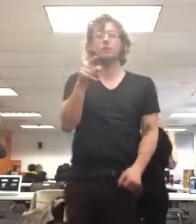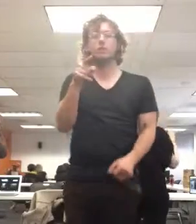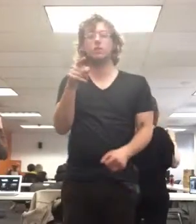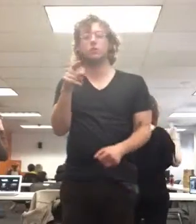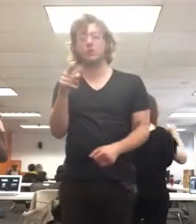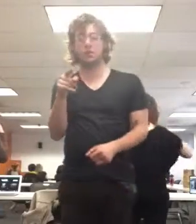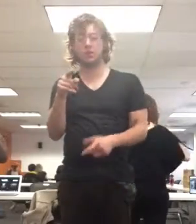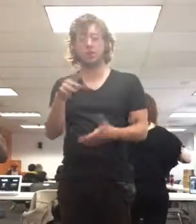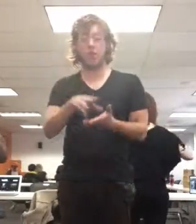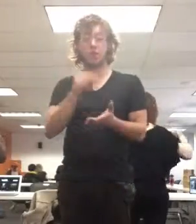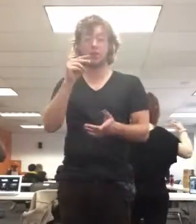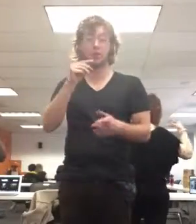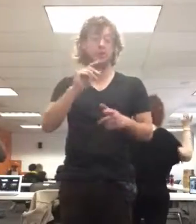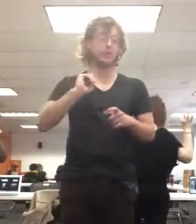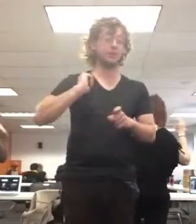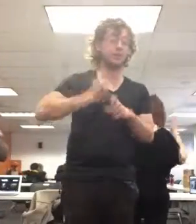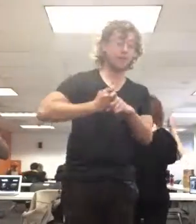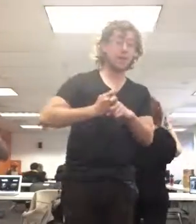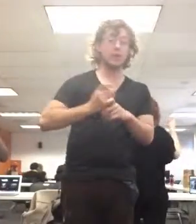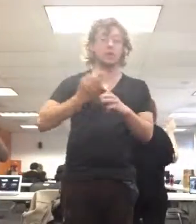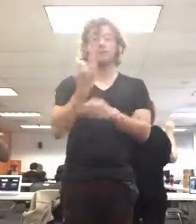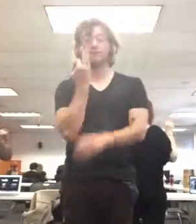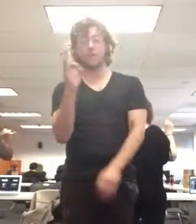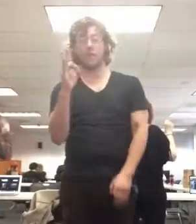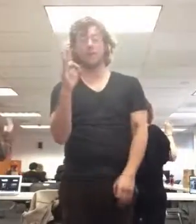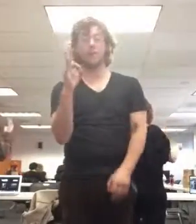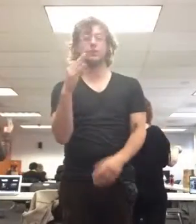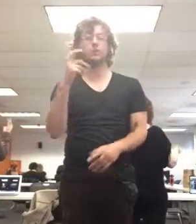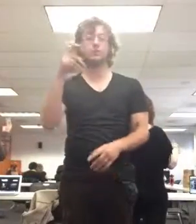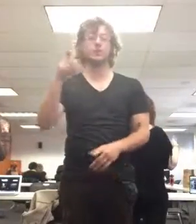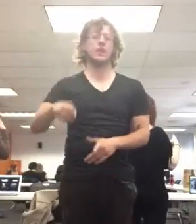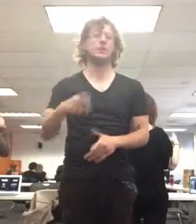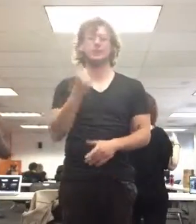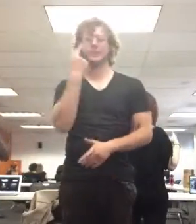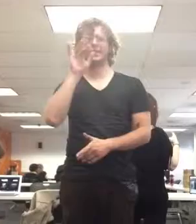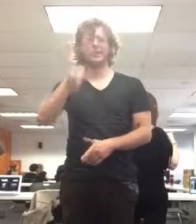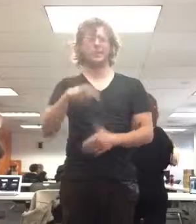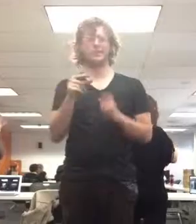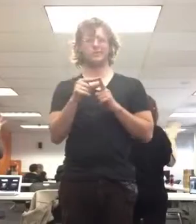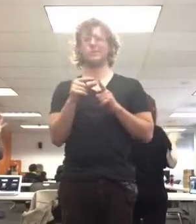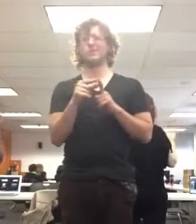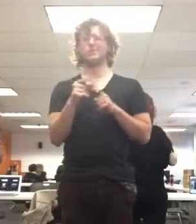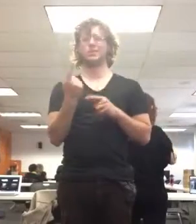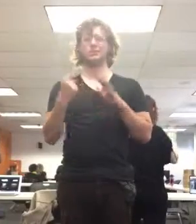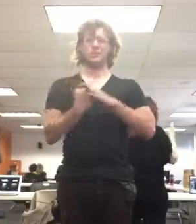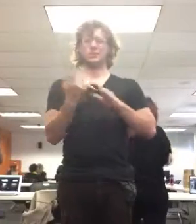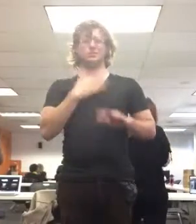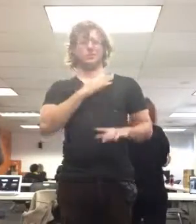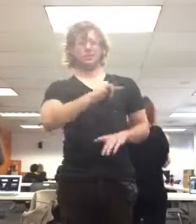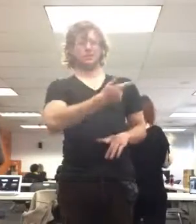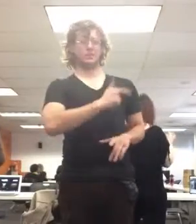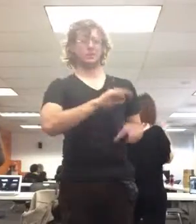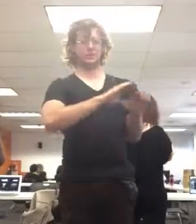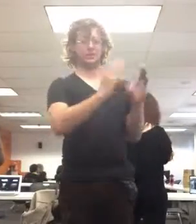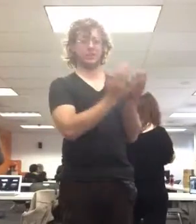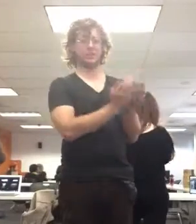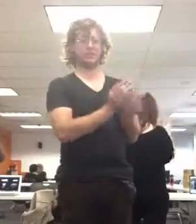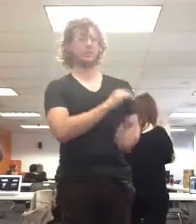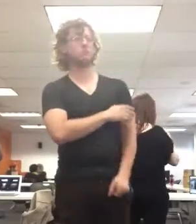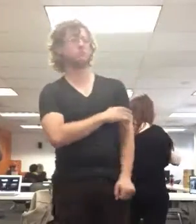word. So I have to struggle all the time. So then you come into consecutive interpreting with me, and I'm like, that's not formal, that's casual conversation. Well,